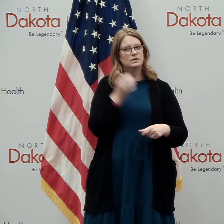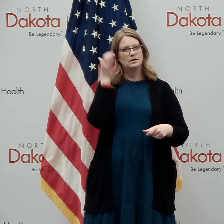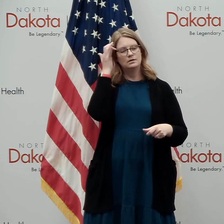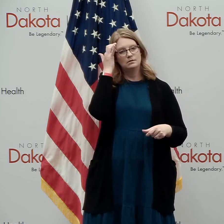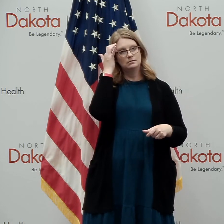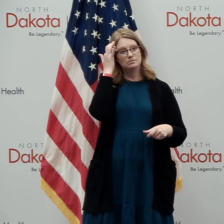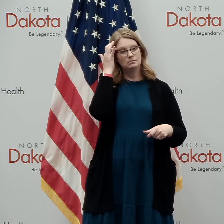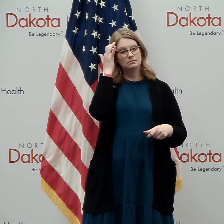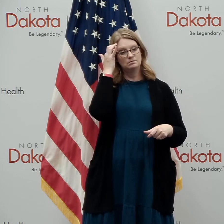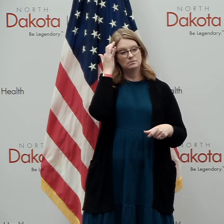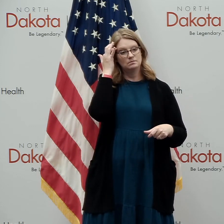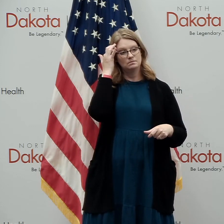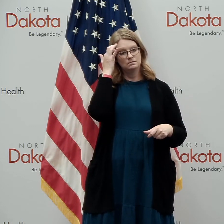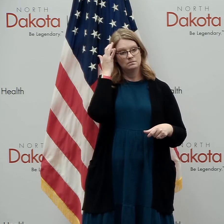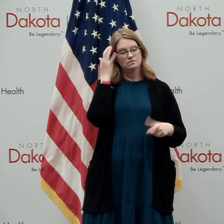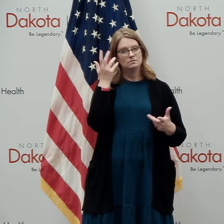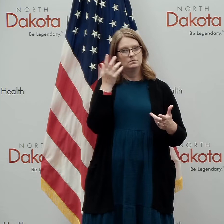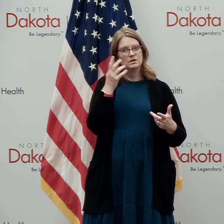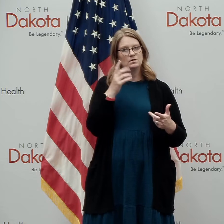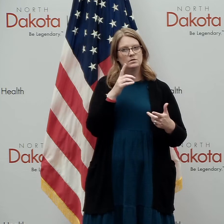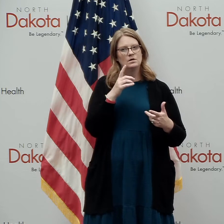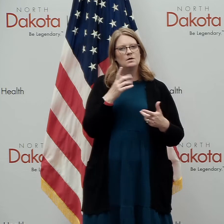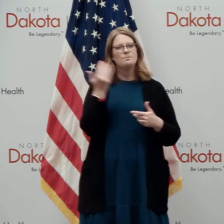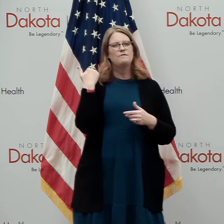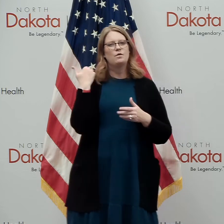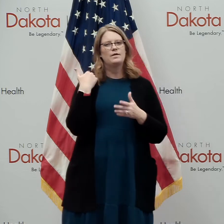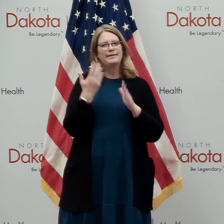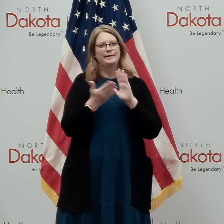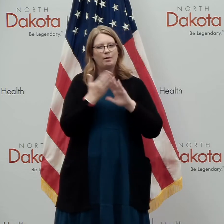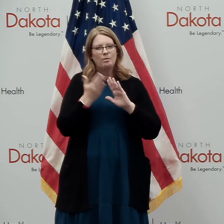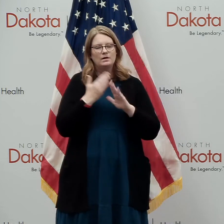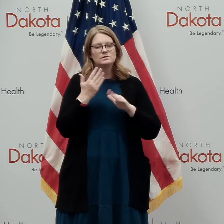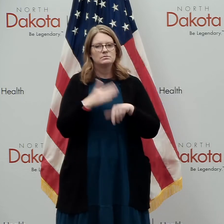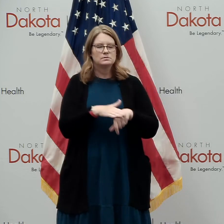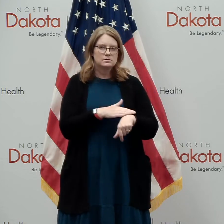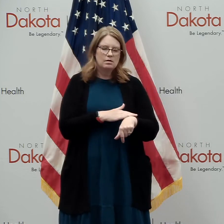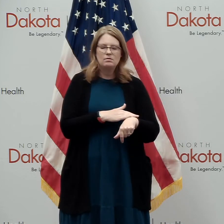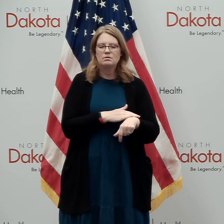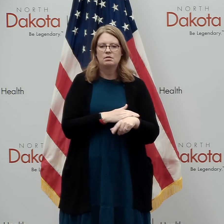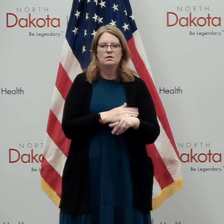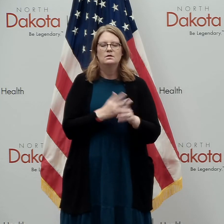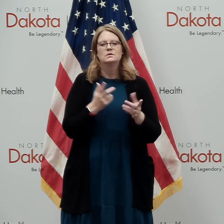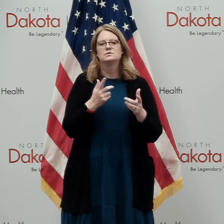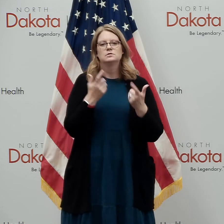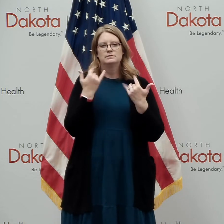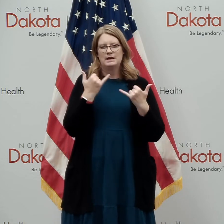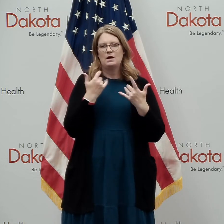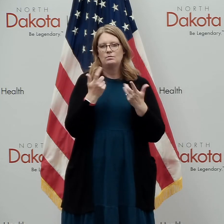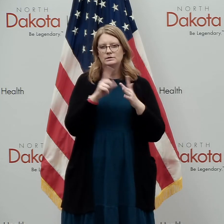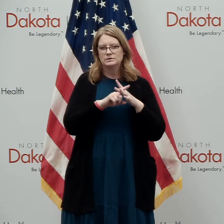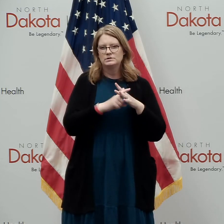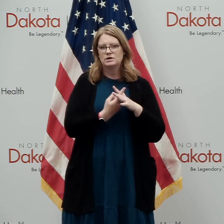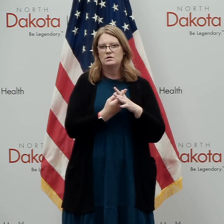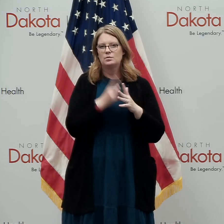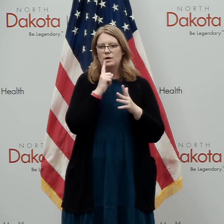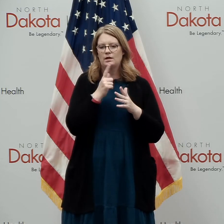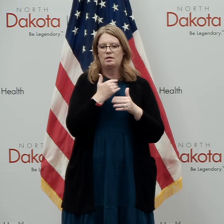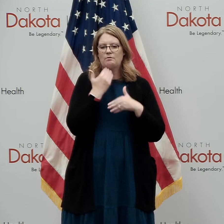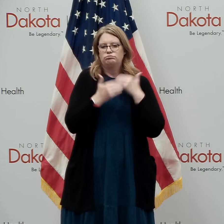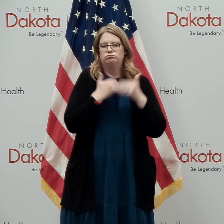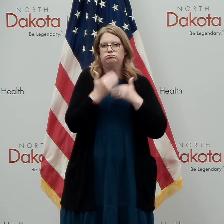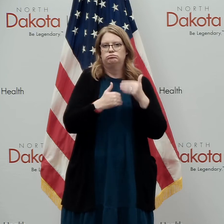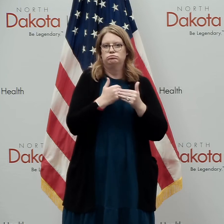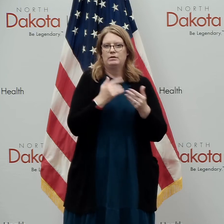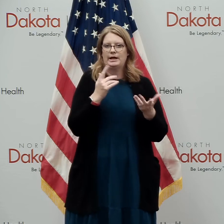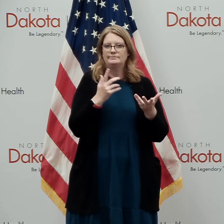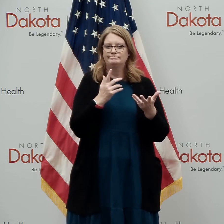might have slowed down processes or automating those. And we did have some positive feedback from universities where we were getting